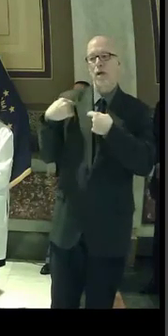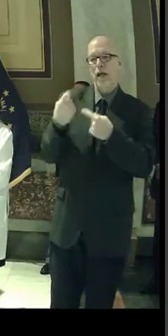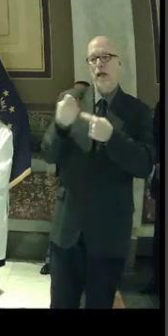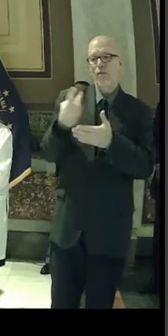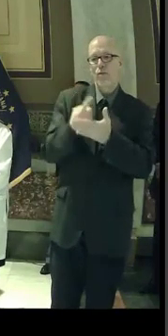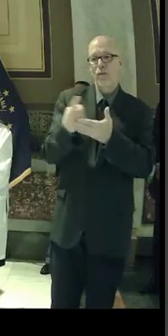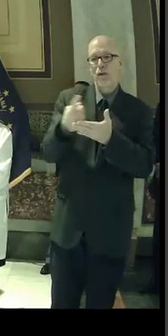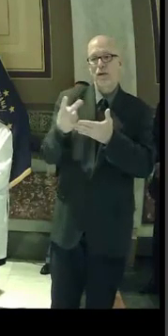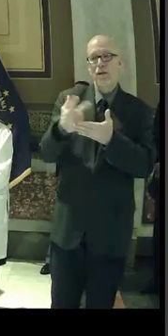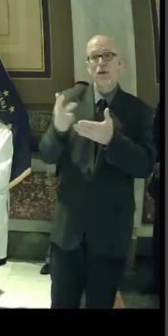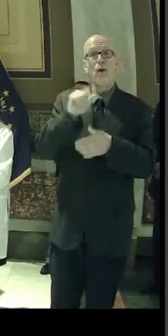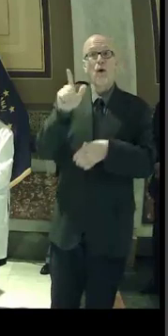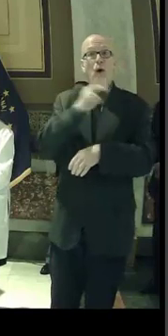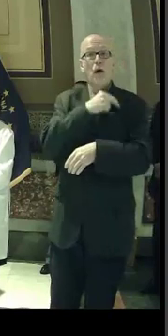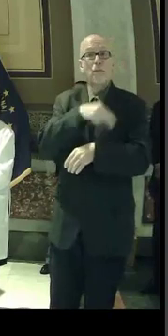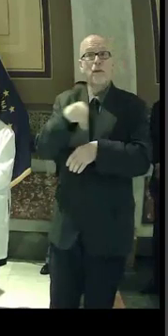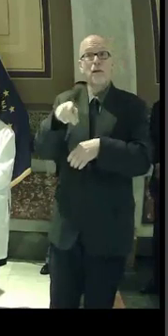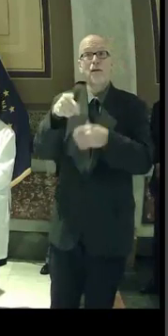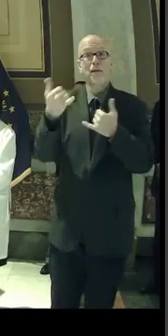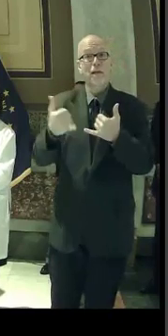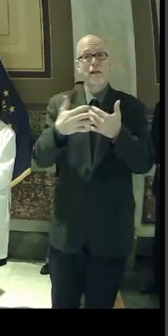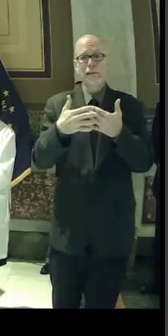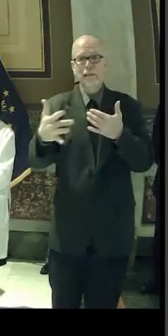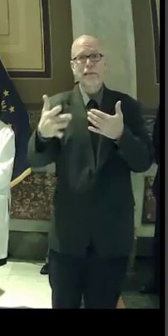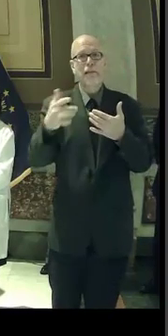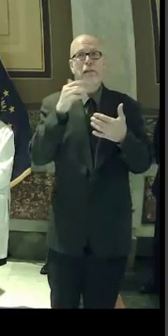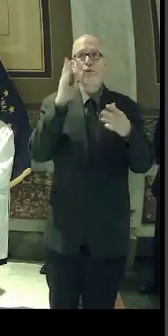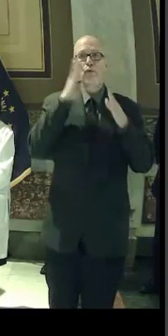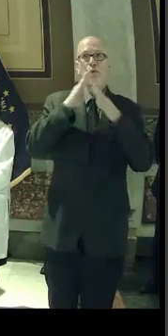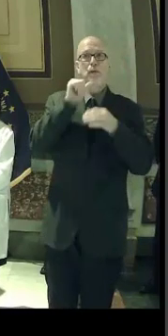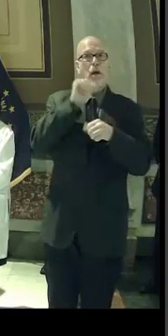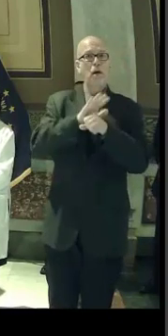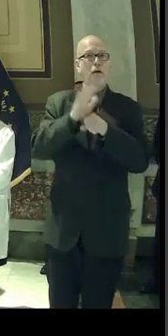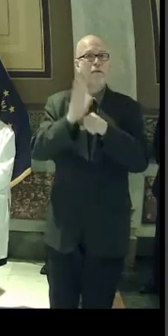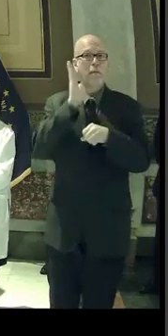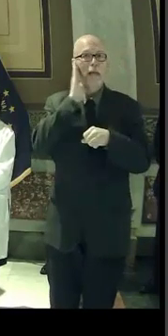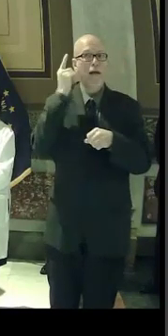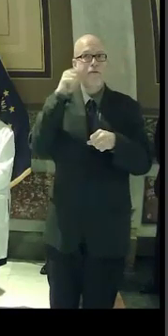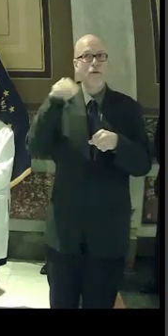all the hospitals in the state won't have enough beds or enough ICU capabilities. So we're